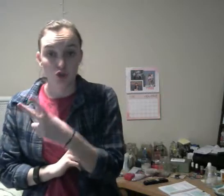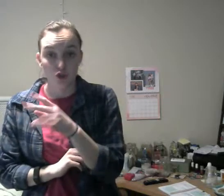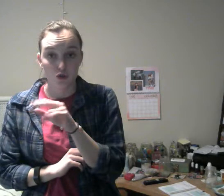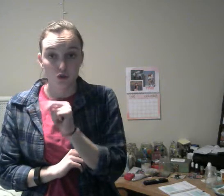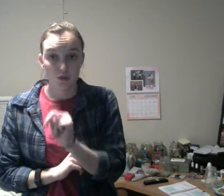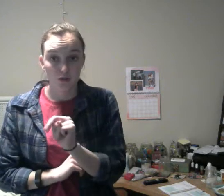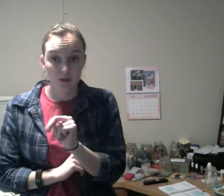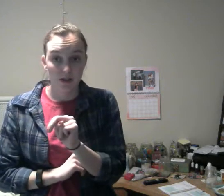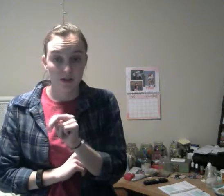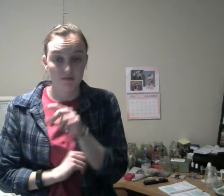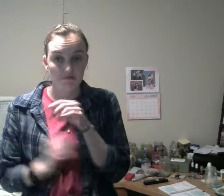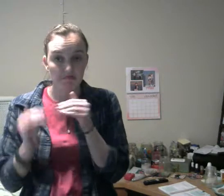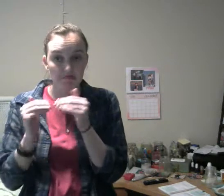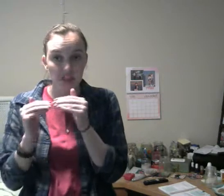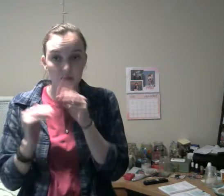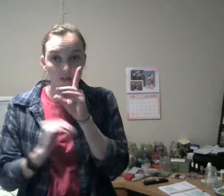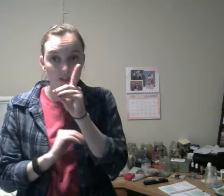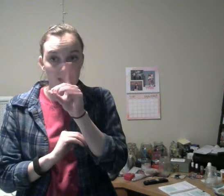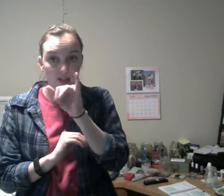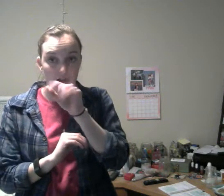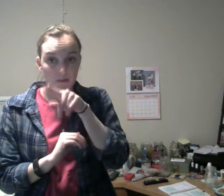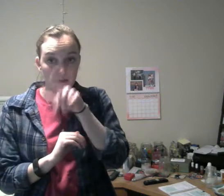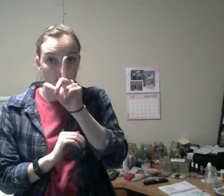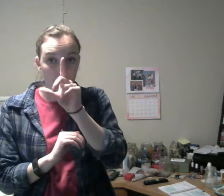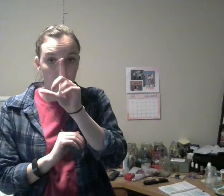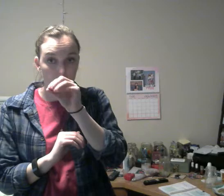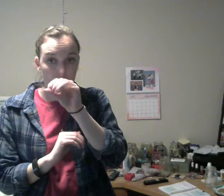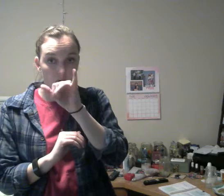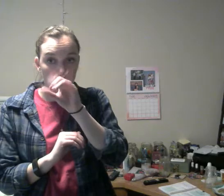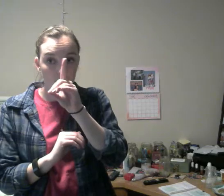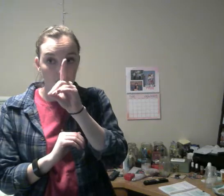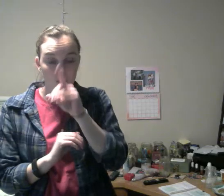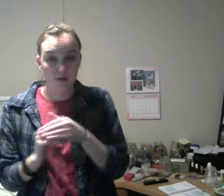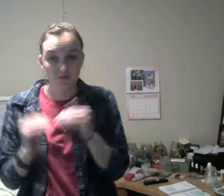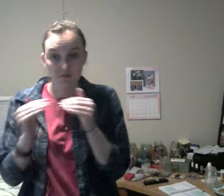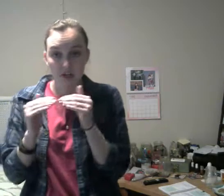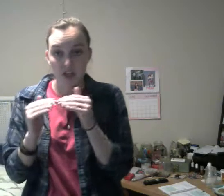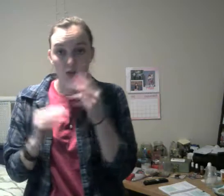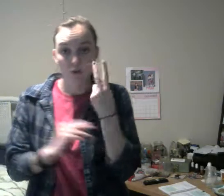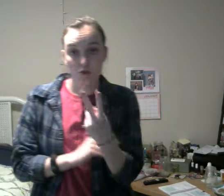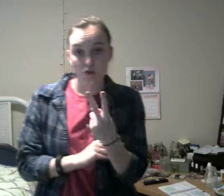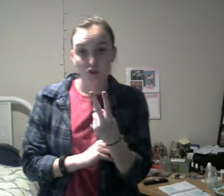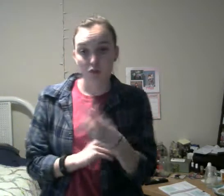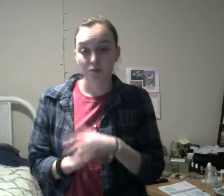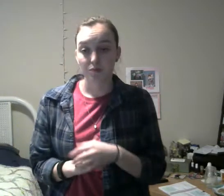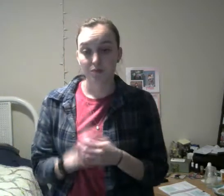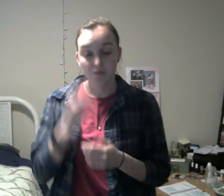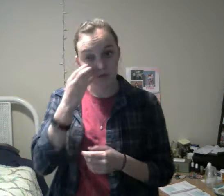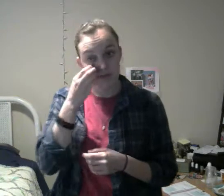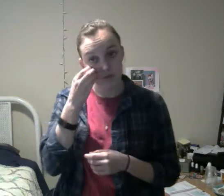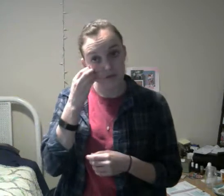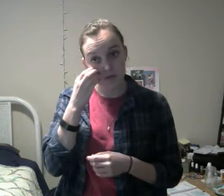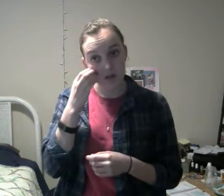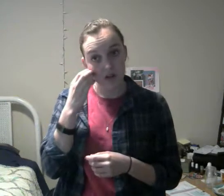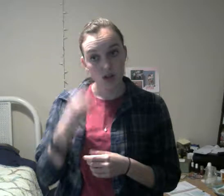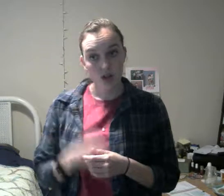for diploid, in this case equals 2. In other words, there are two chromosomes. We call those homologous chromosomes because you get one from your dad